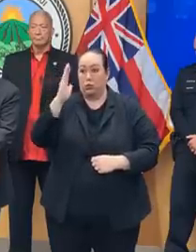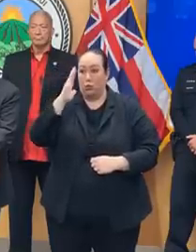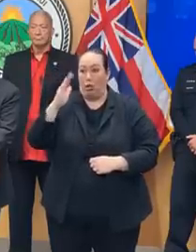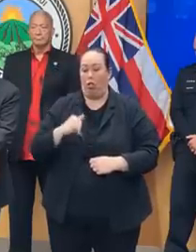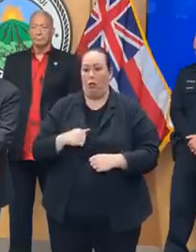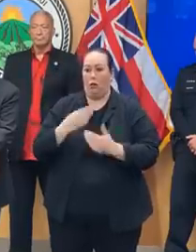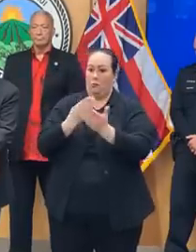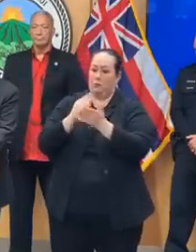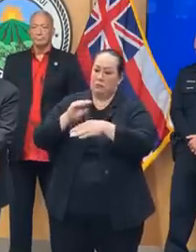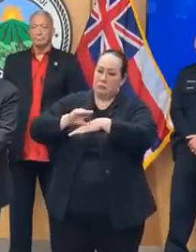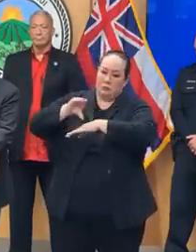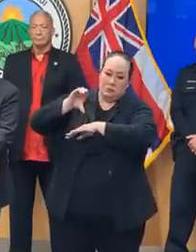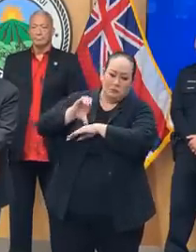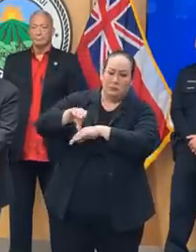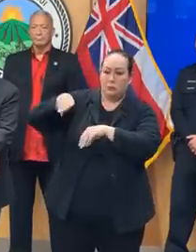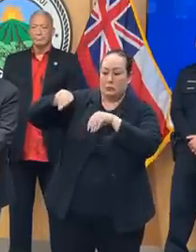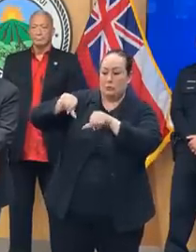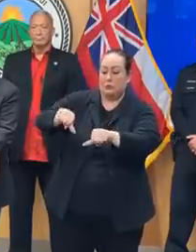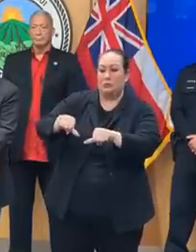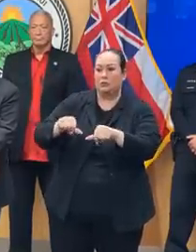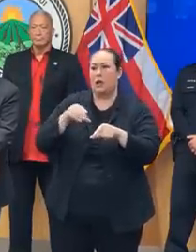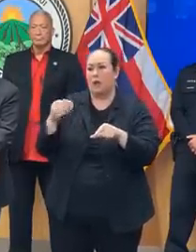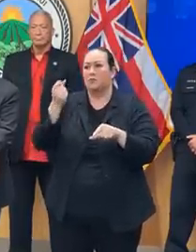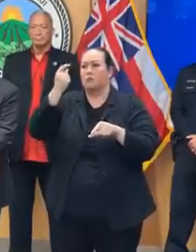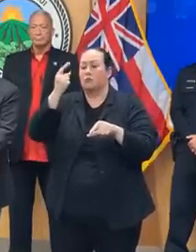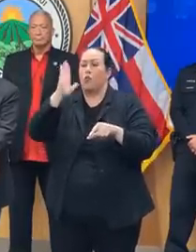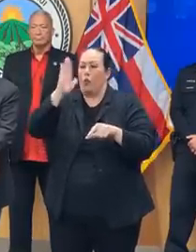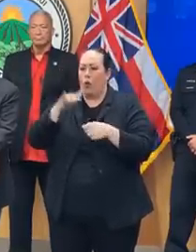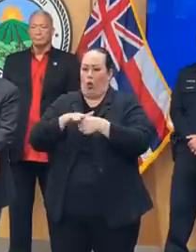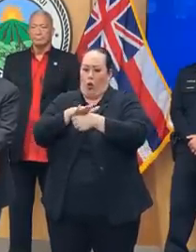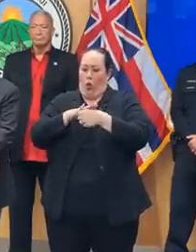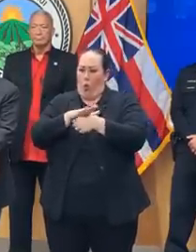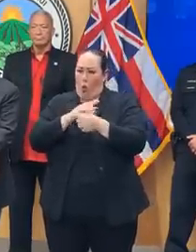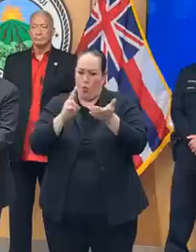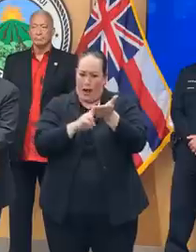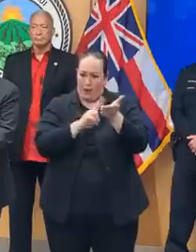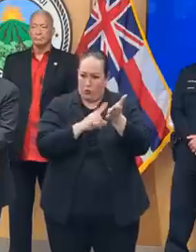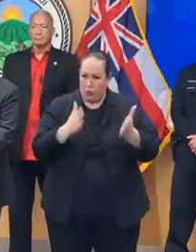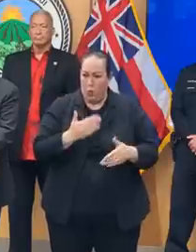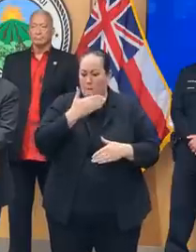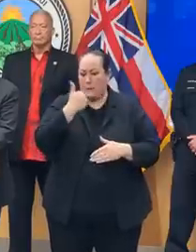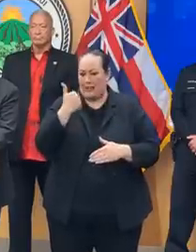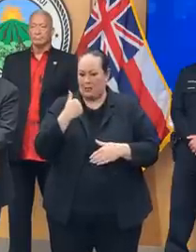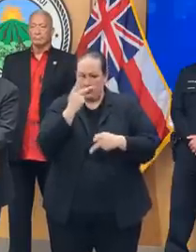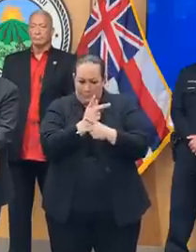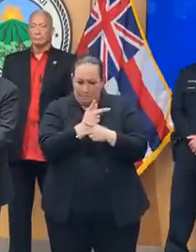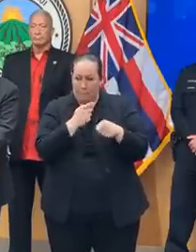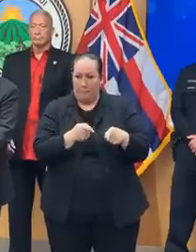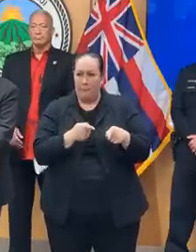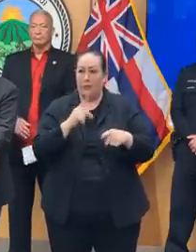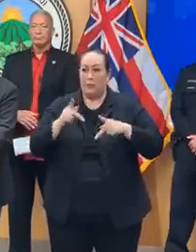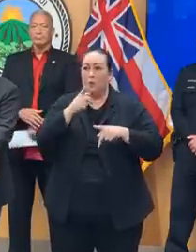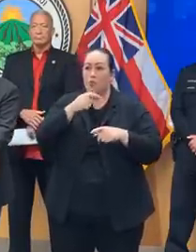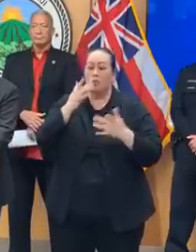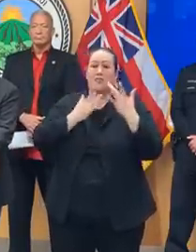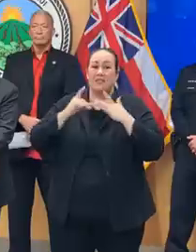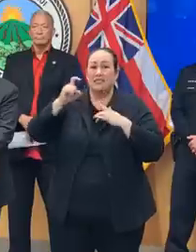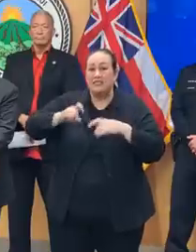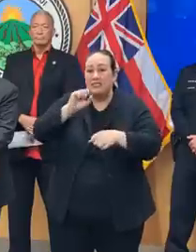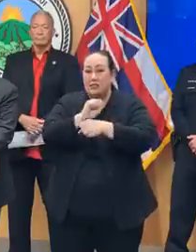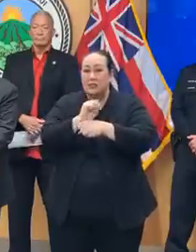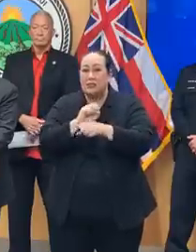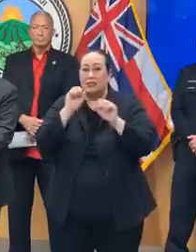done here with our local people. That's going to be another priority for us, using local contractors to the best of our ability so that people who need jobs can get them. We